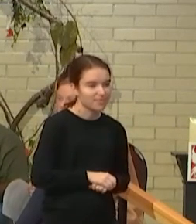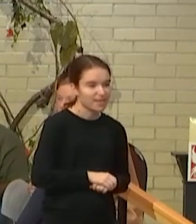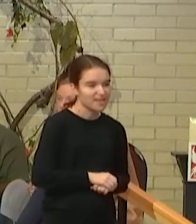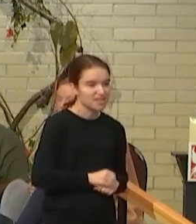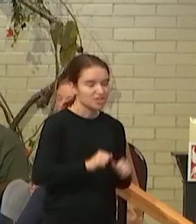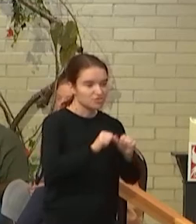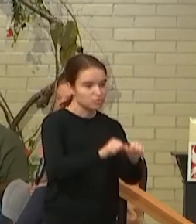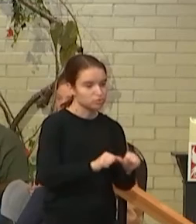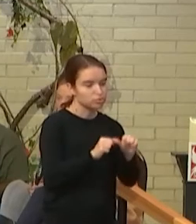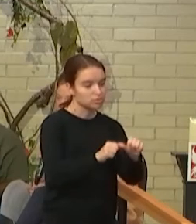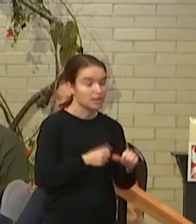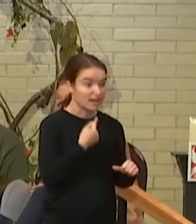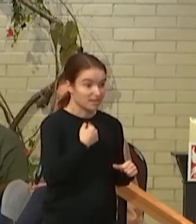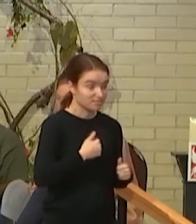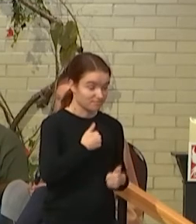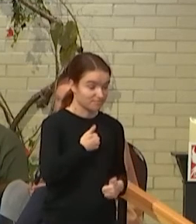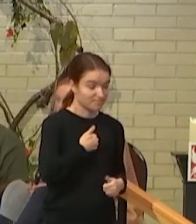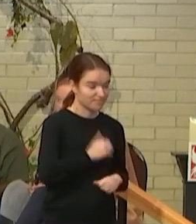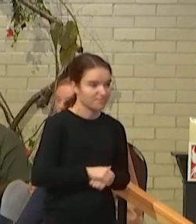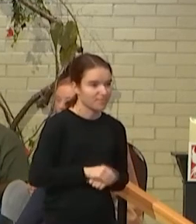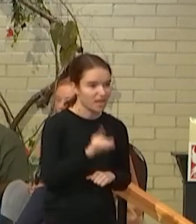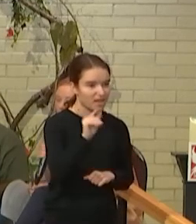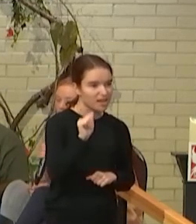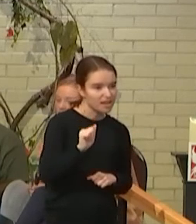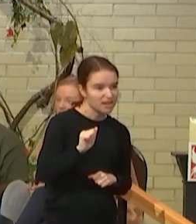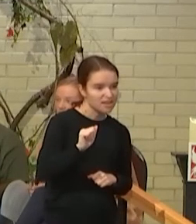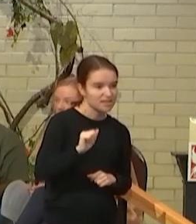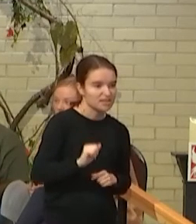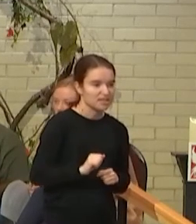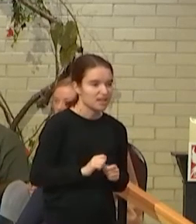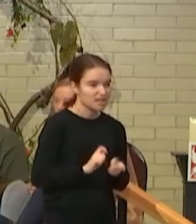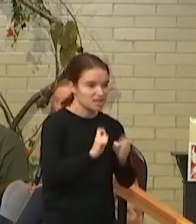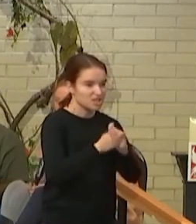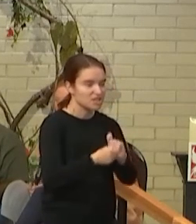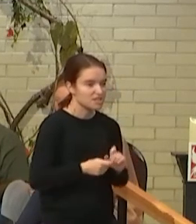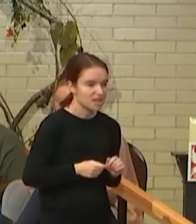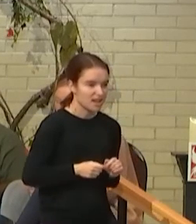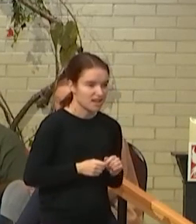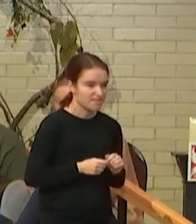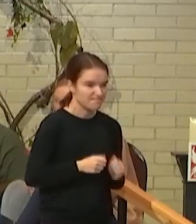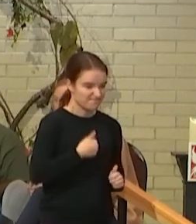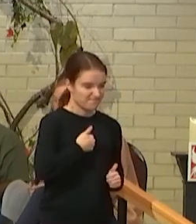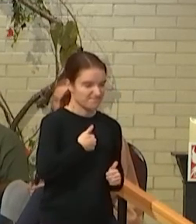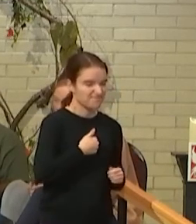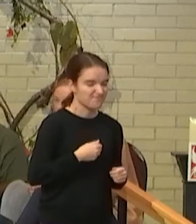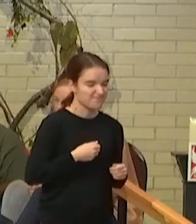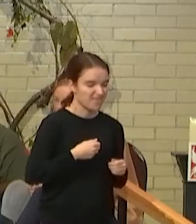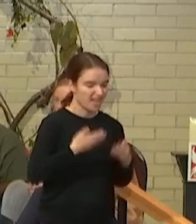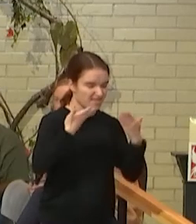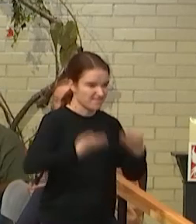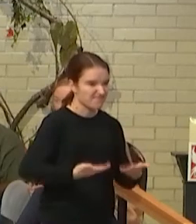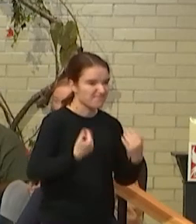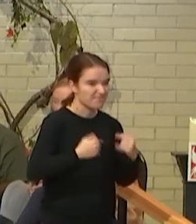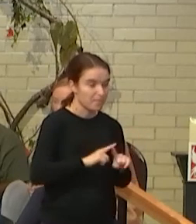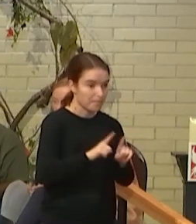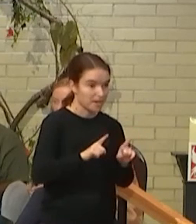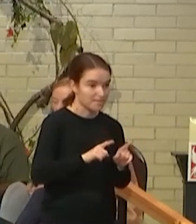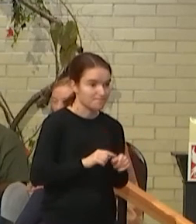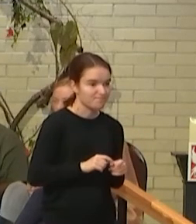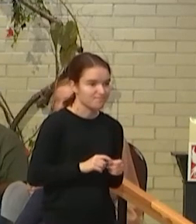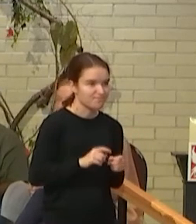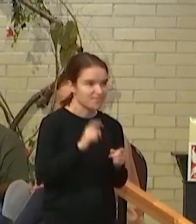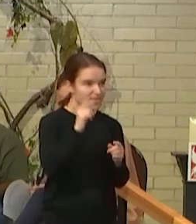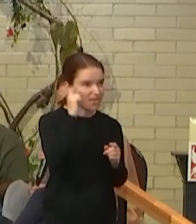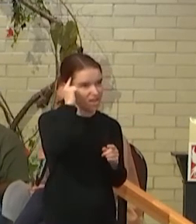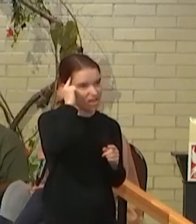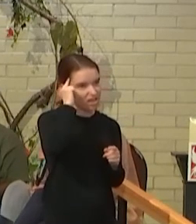reassure myself, and a disability can definitely ruin your self-confidence, but I've kind of trained my brain to self-accommodate